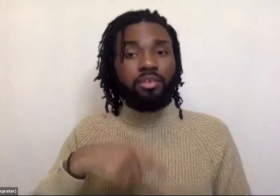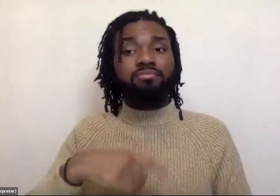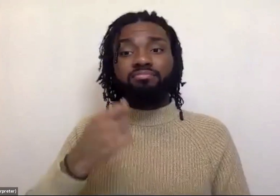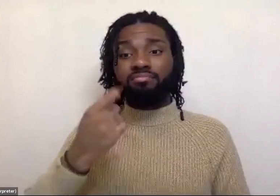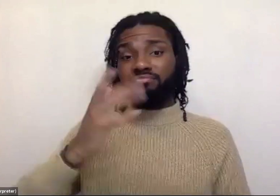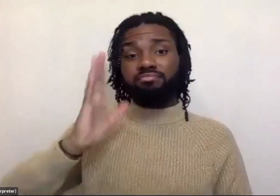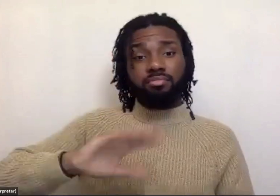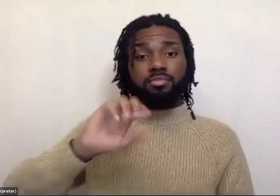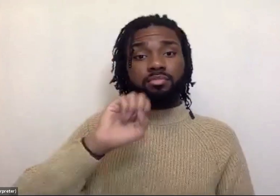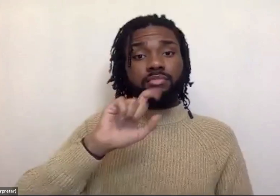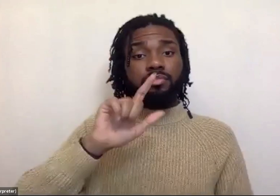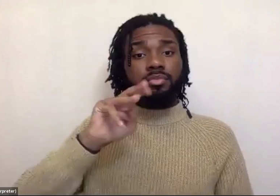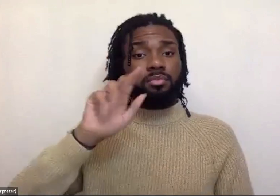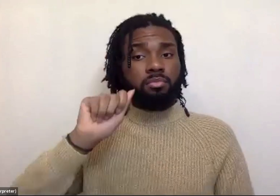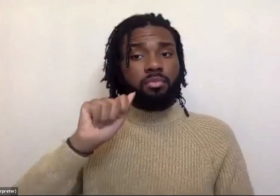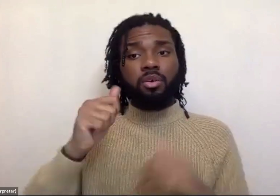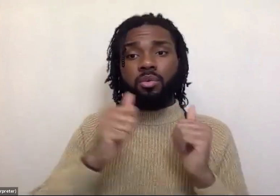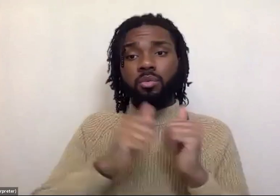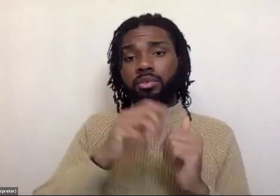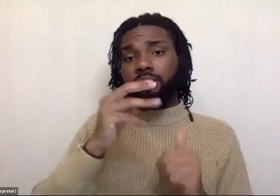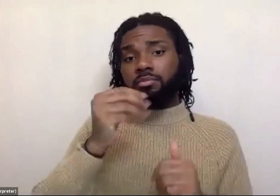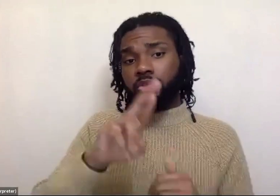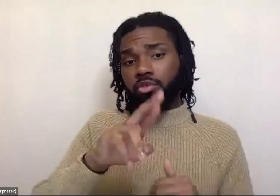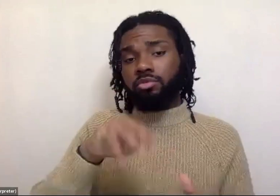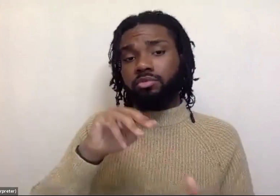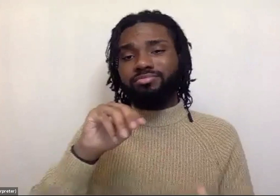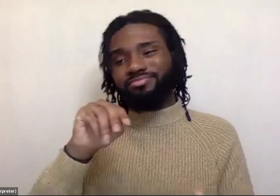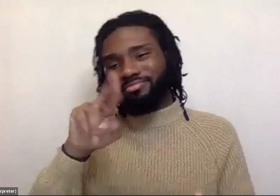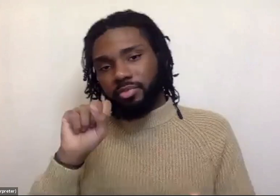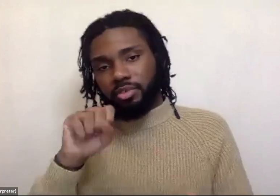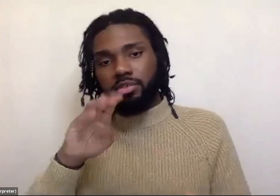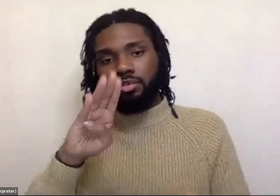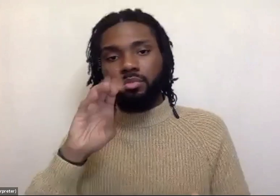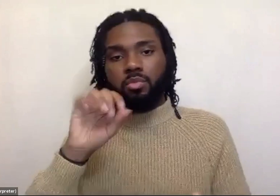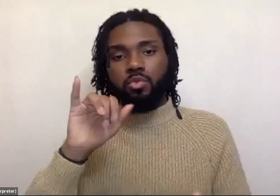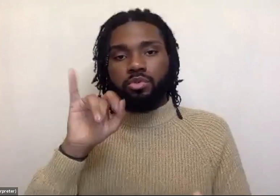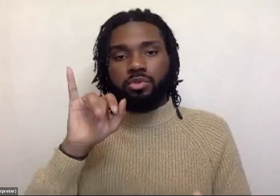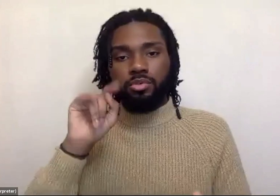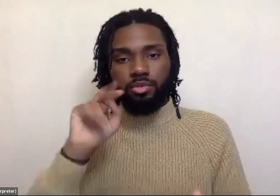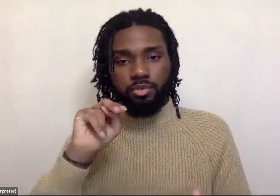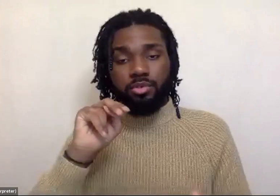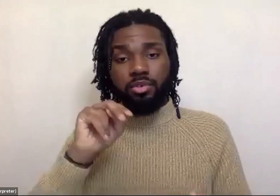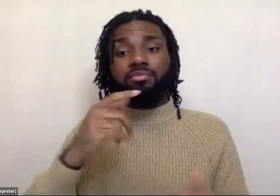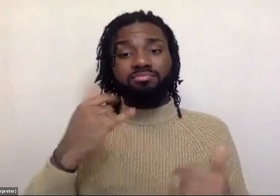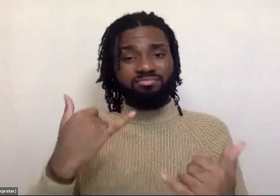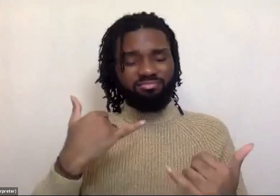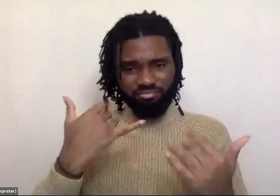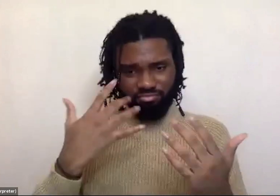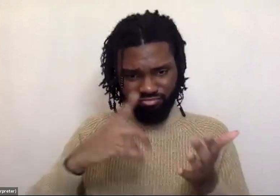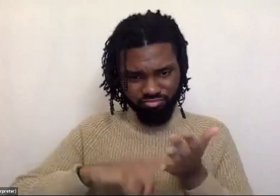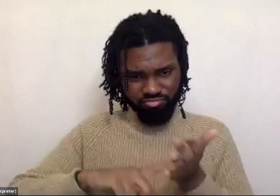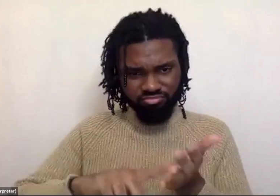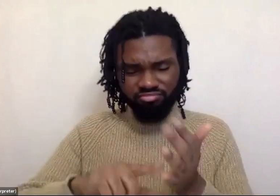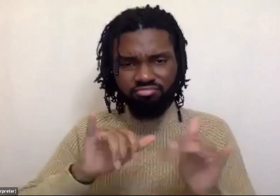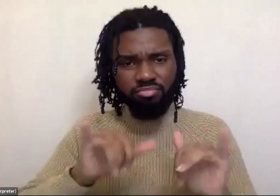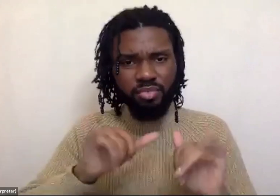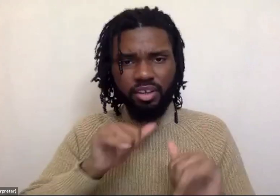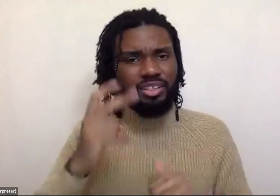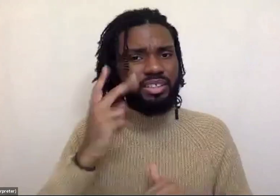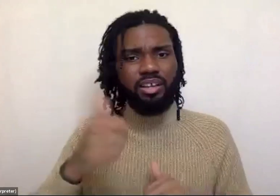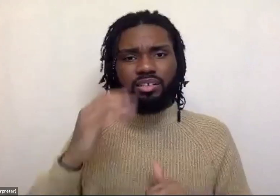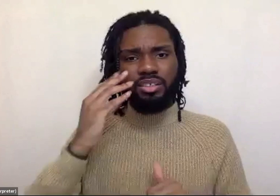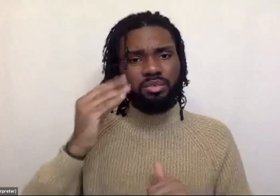know, with Mr. and Mrs. Boynton. So, so I'm not seeing anything that reflects the experience, the on the ground experience